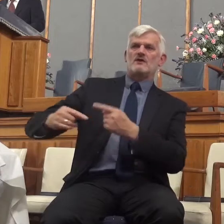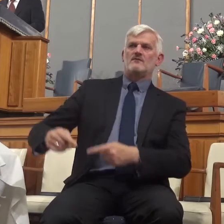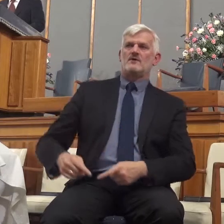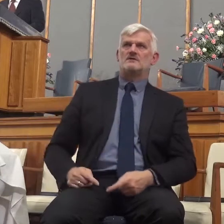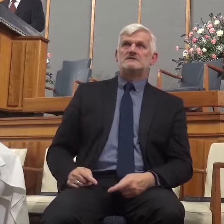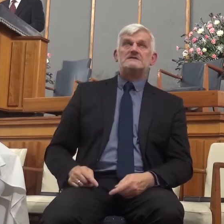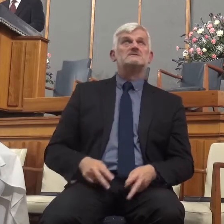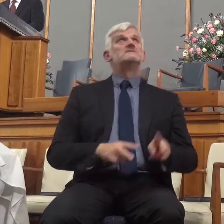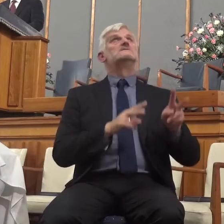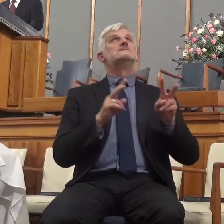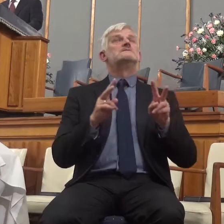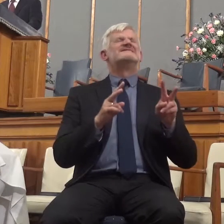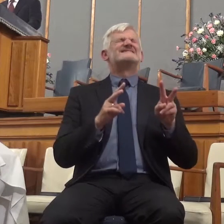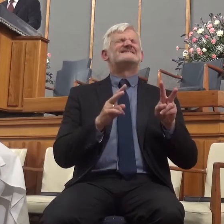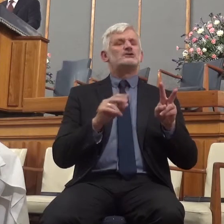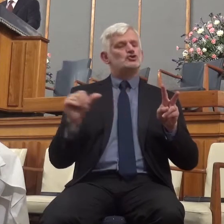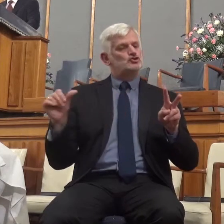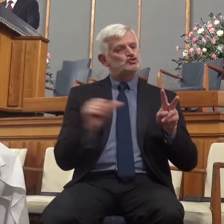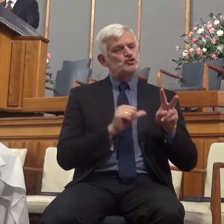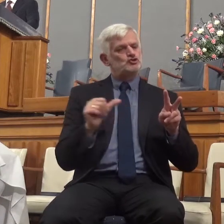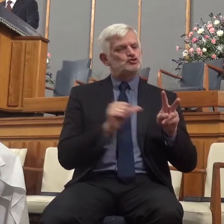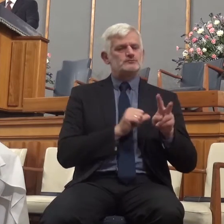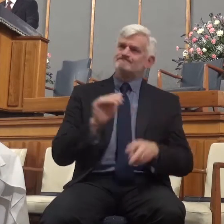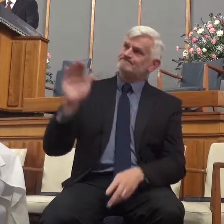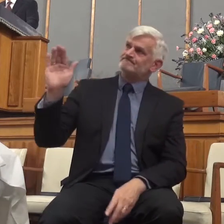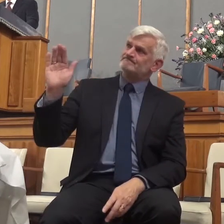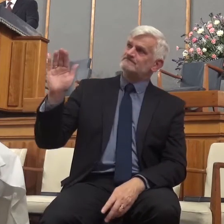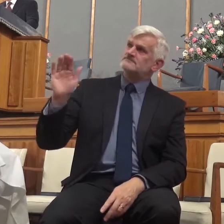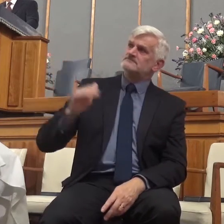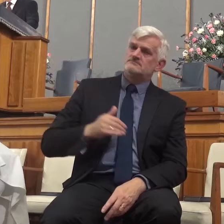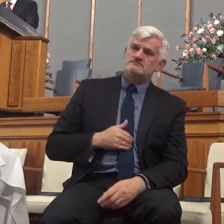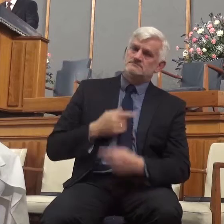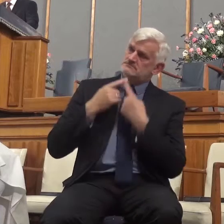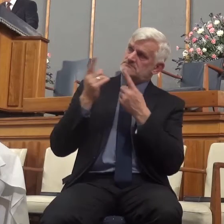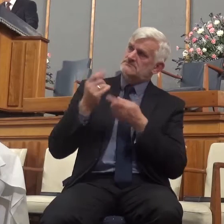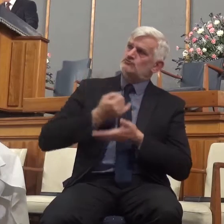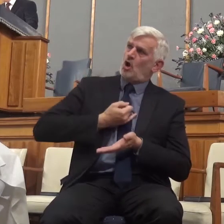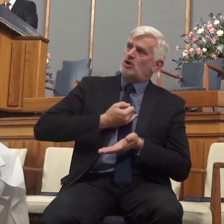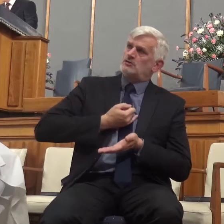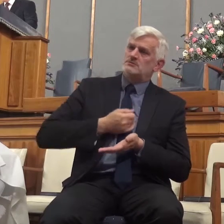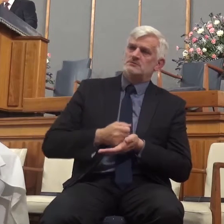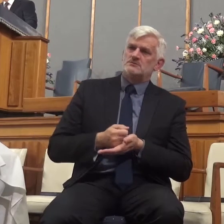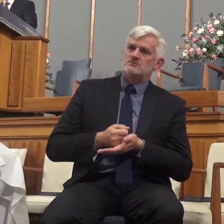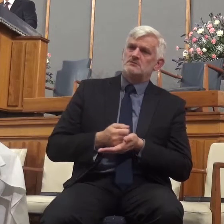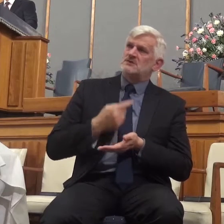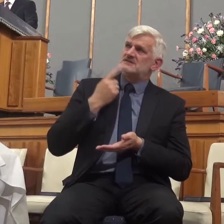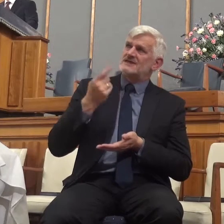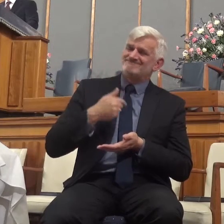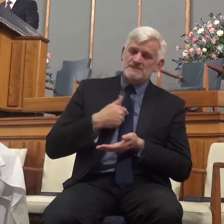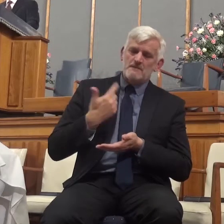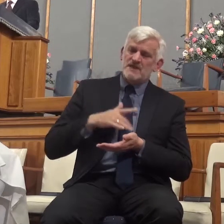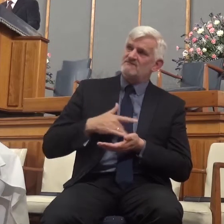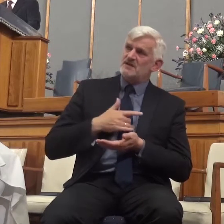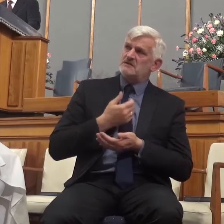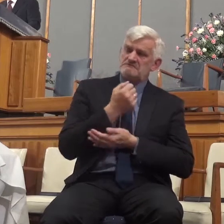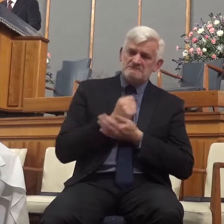him and to tell him your faults and your wrong, that you've never accepted that humbly,